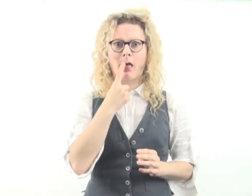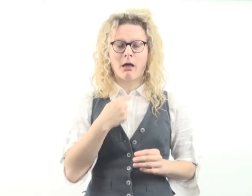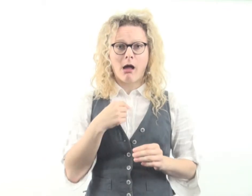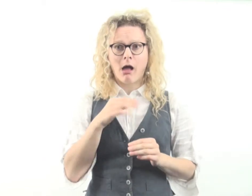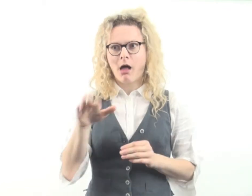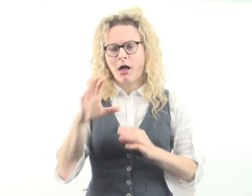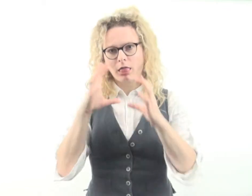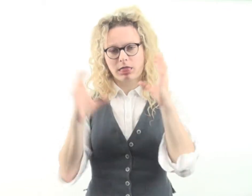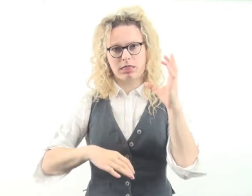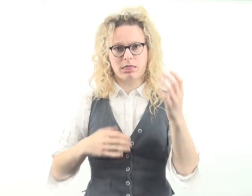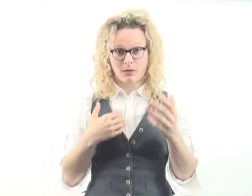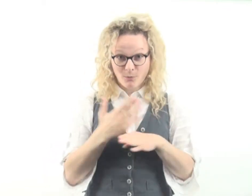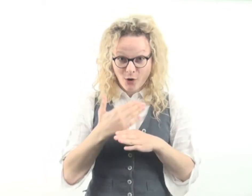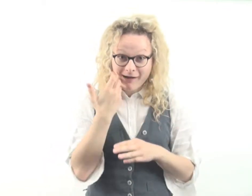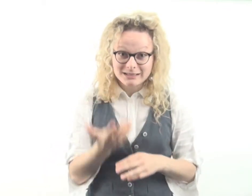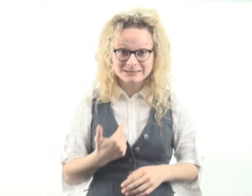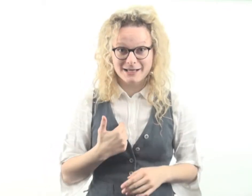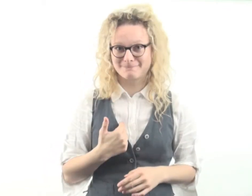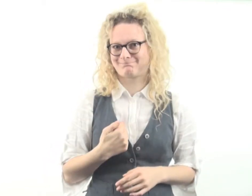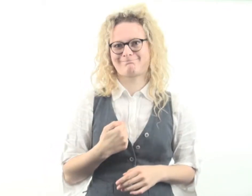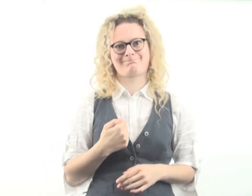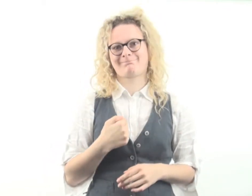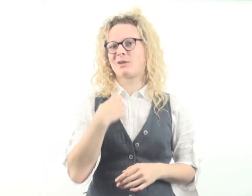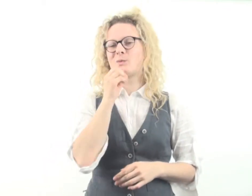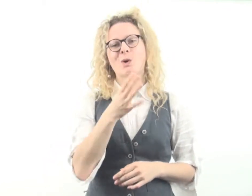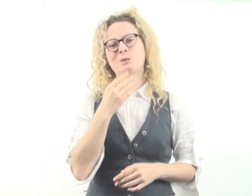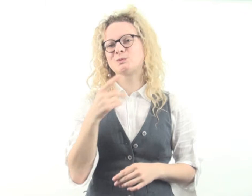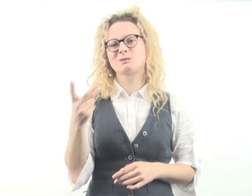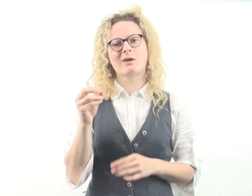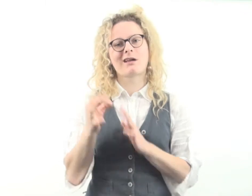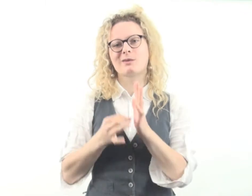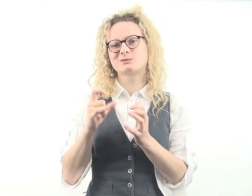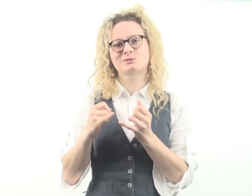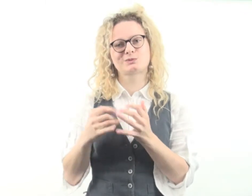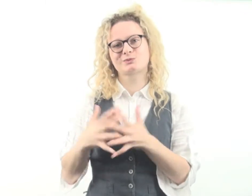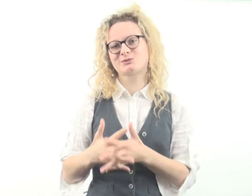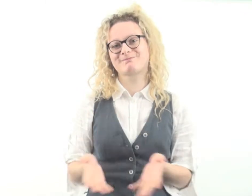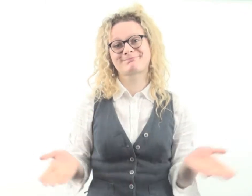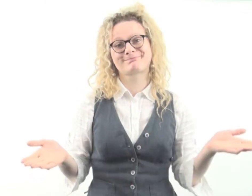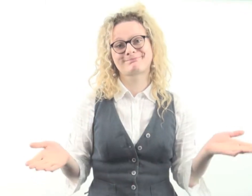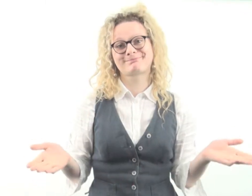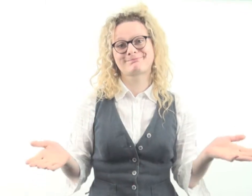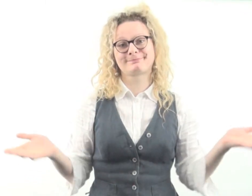that linguistically match my own is very difficult. I need that support every day. I won't use that 20 hours.